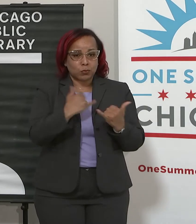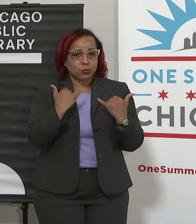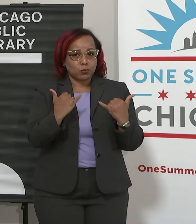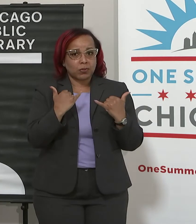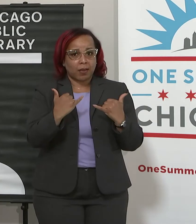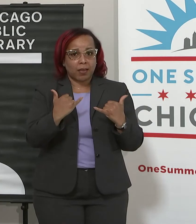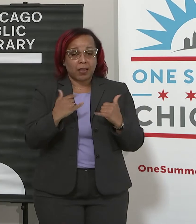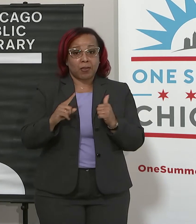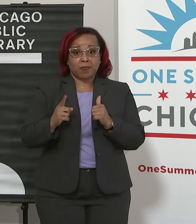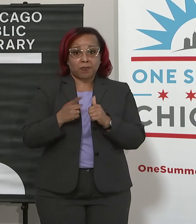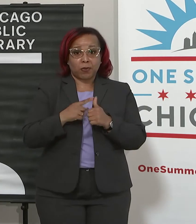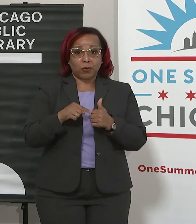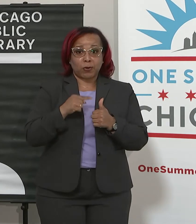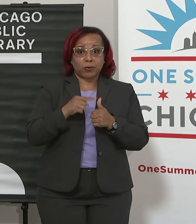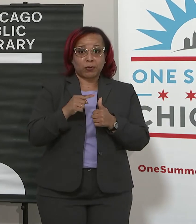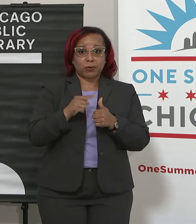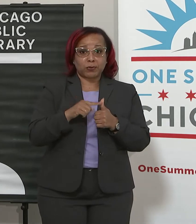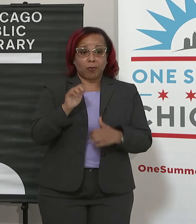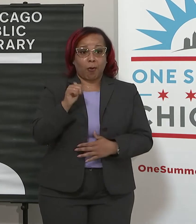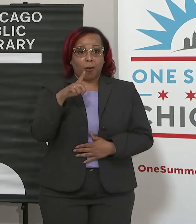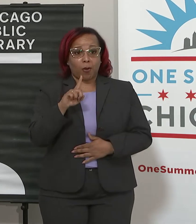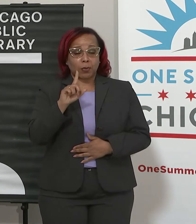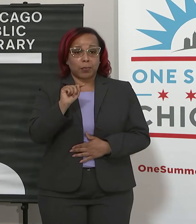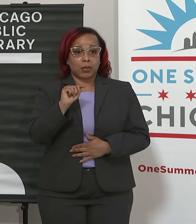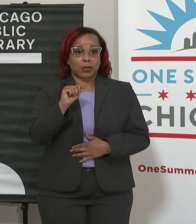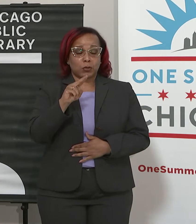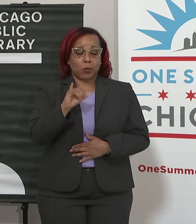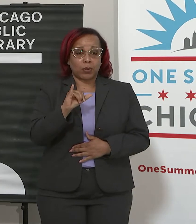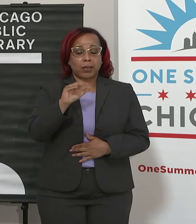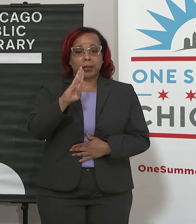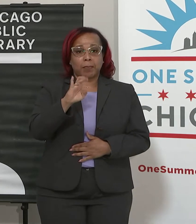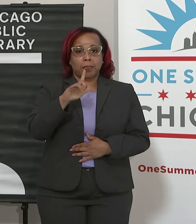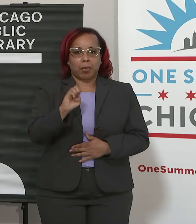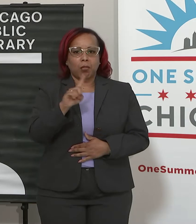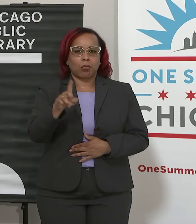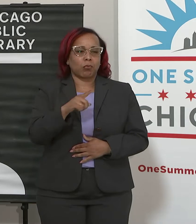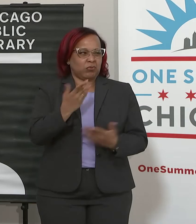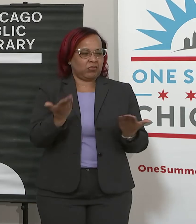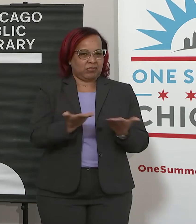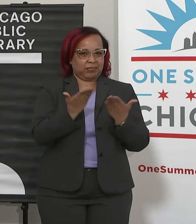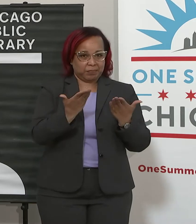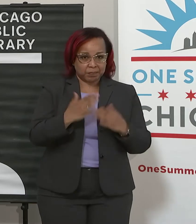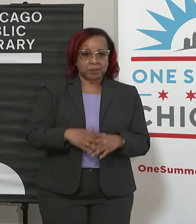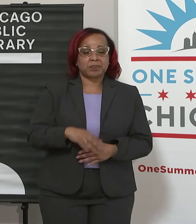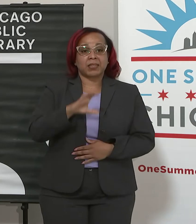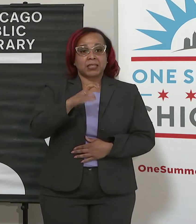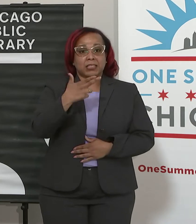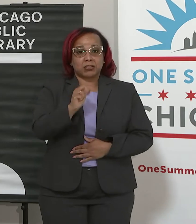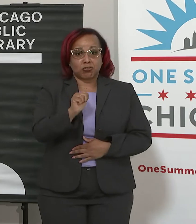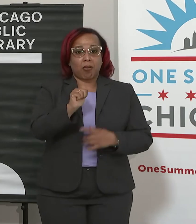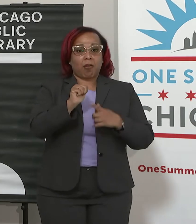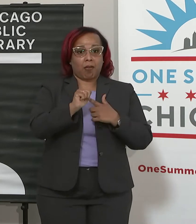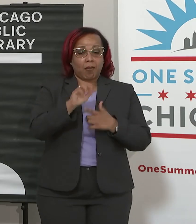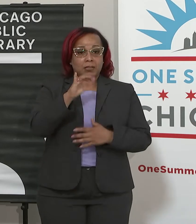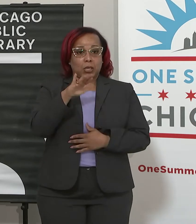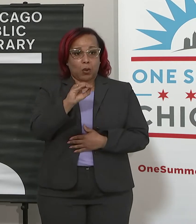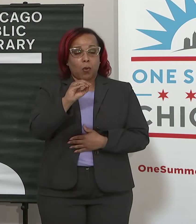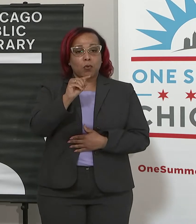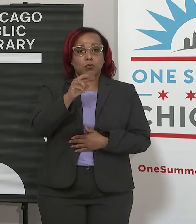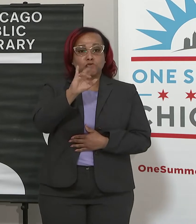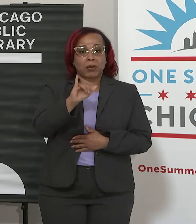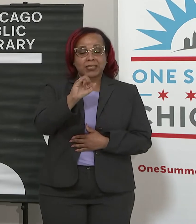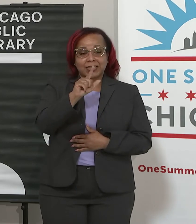today. First and foremost, Alderman Tony Beal, whose ward we're in, CHA CEO Tracey